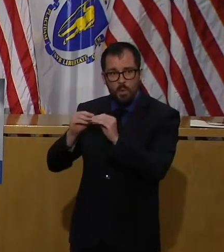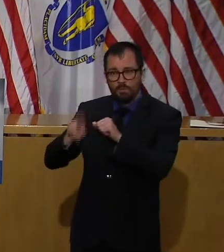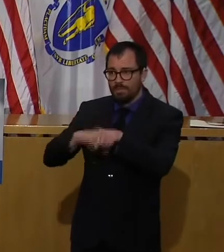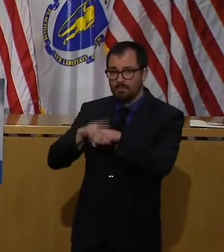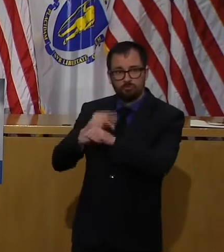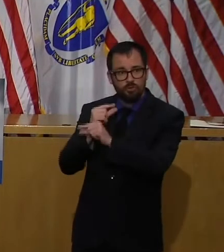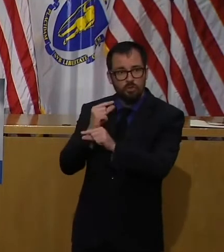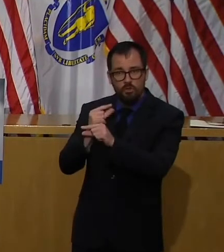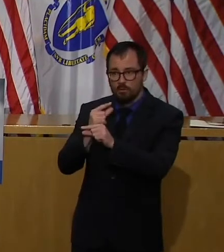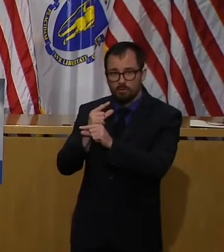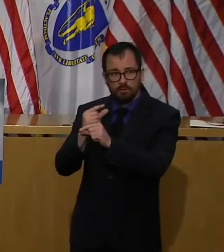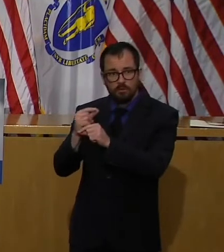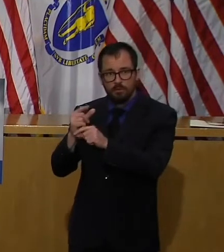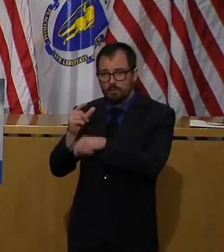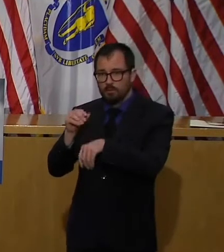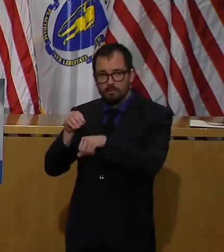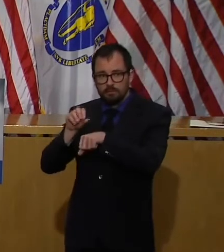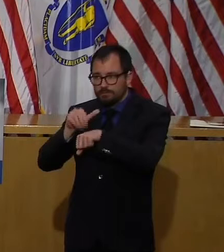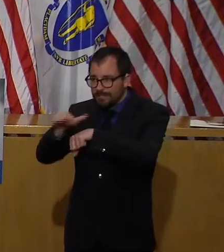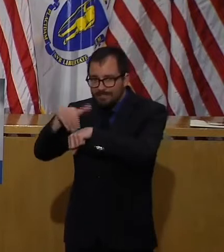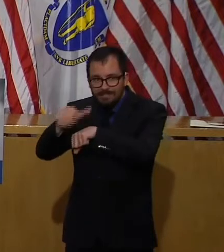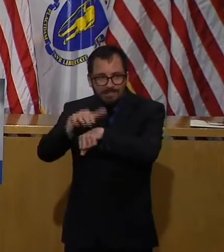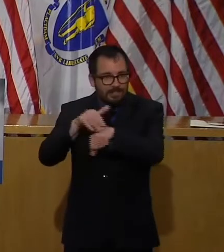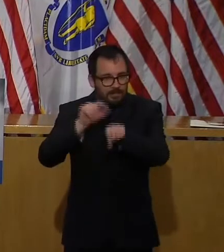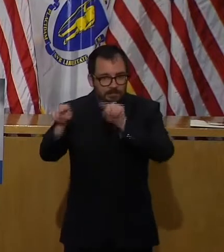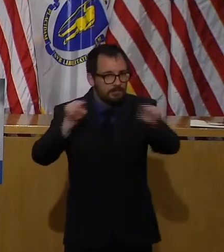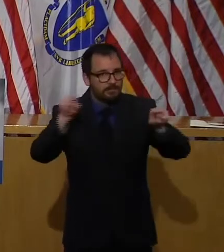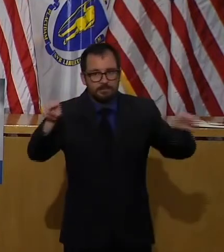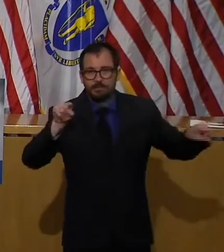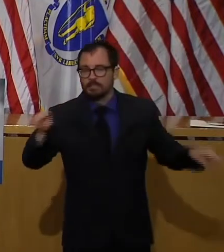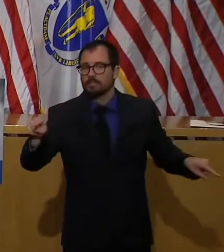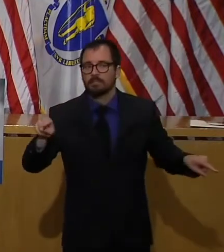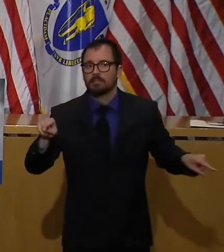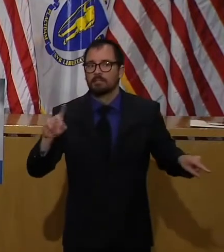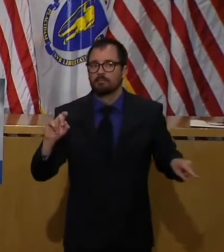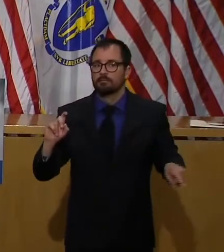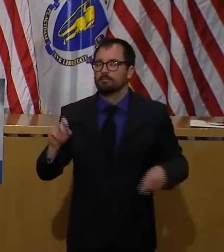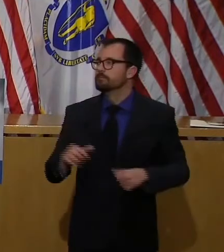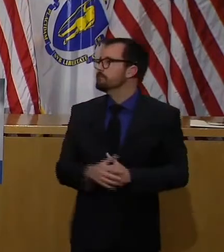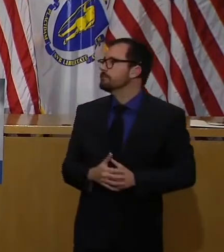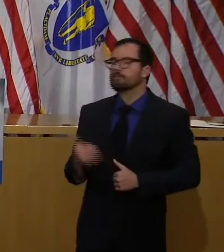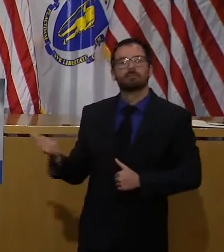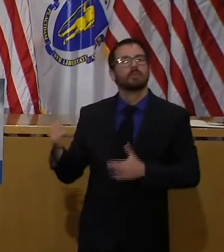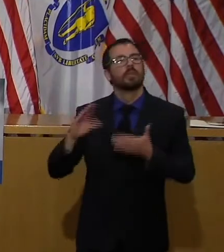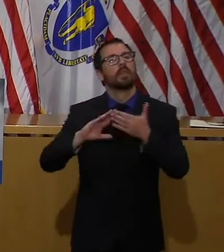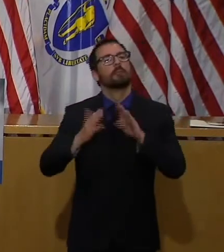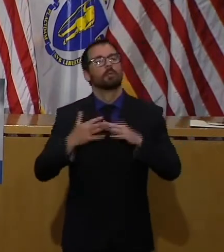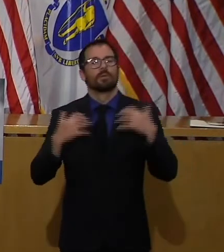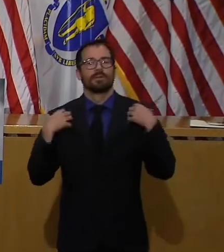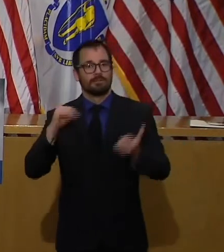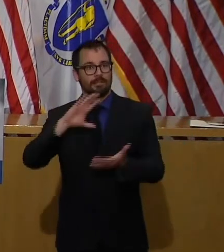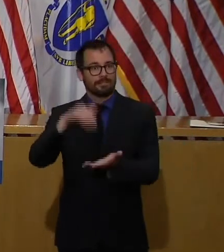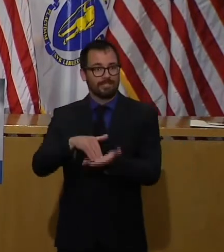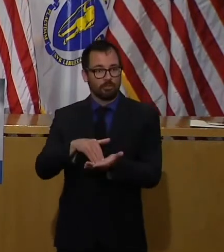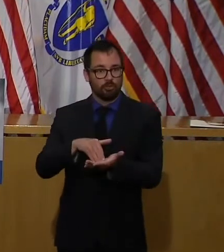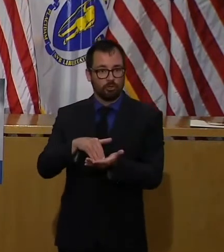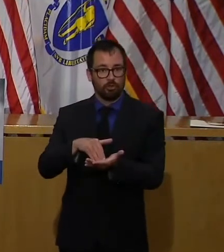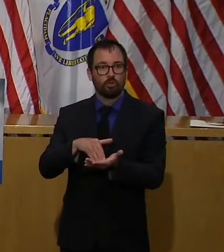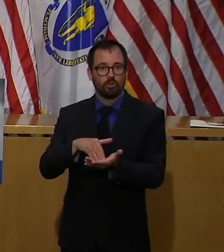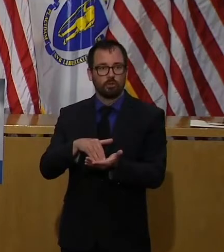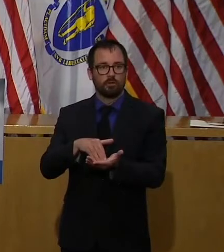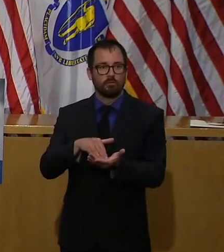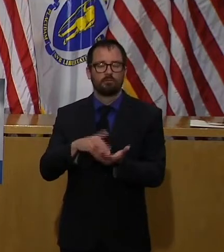with 20-some-odd community health centers, because they are, in many cases, the most trusted source for health care and for